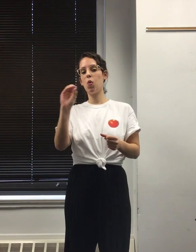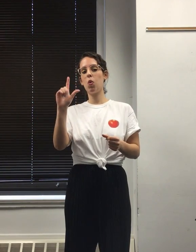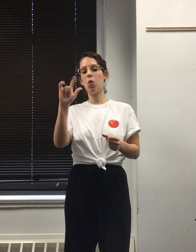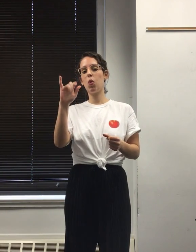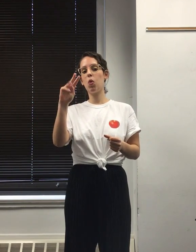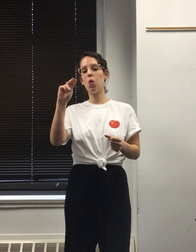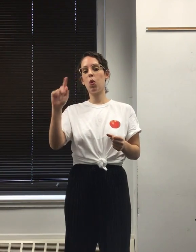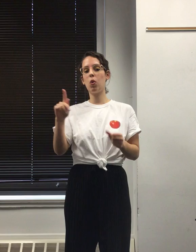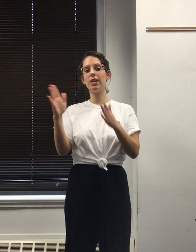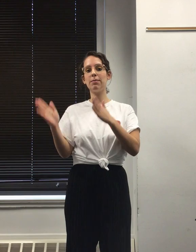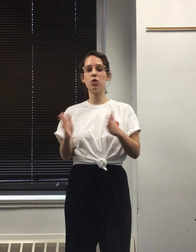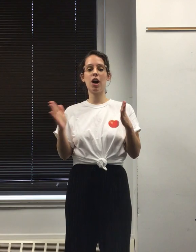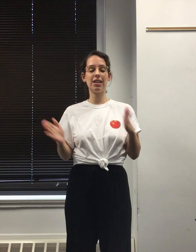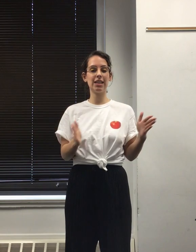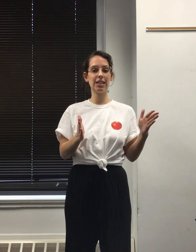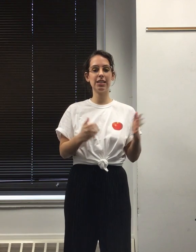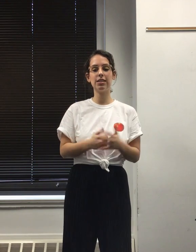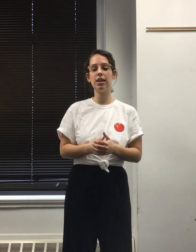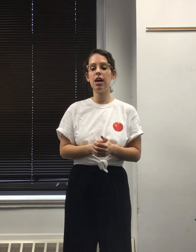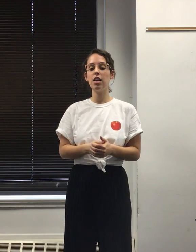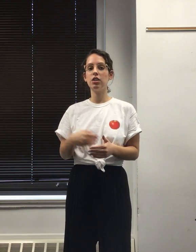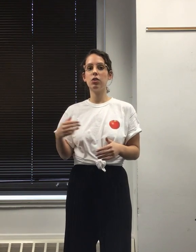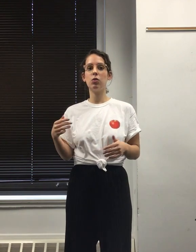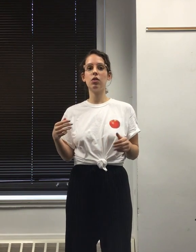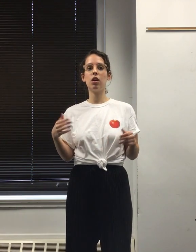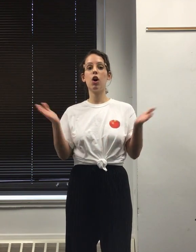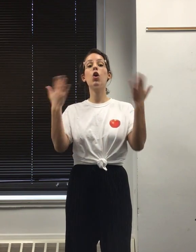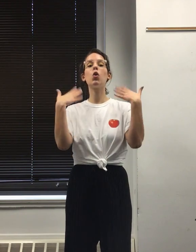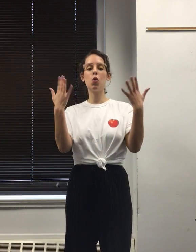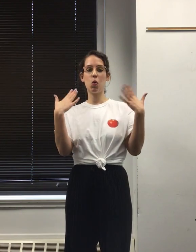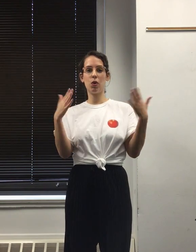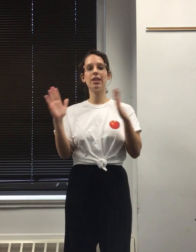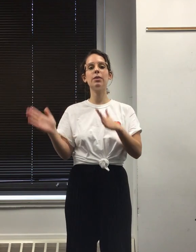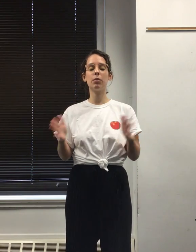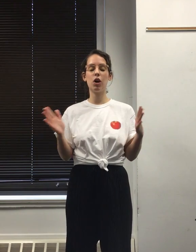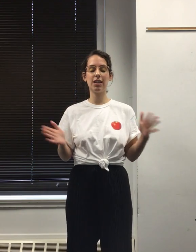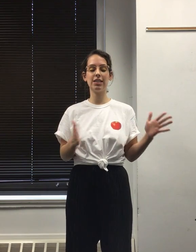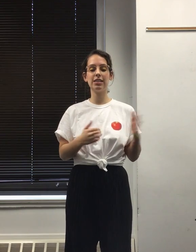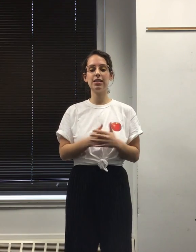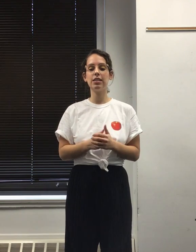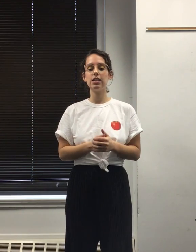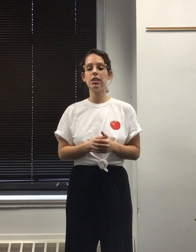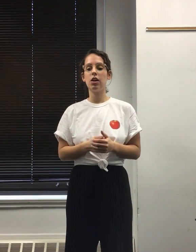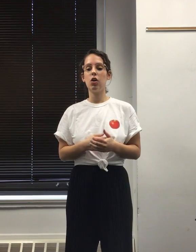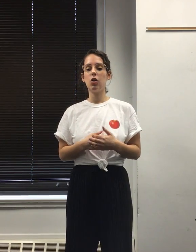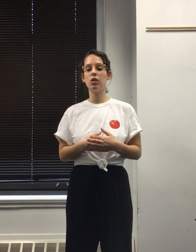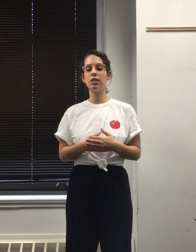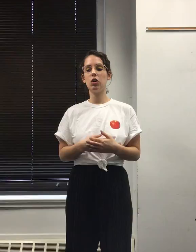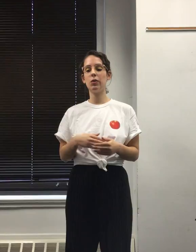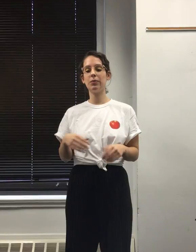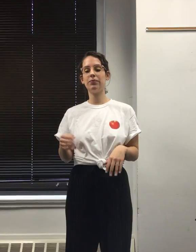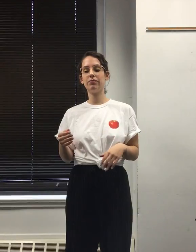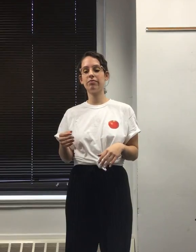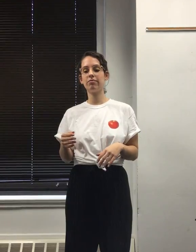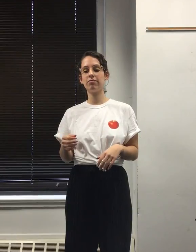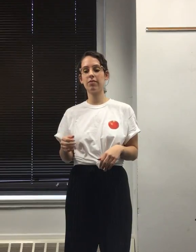over here that's going to look at that in a little bit more detail and give you a better chance to understand that it's a cooling